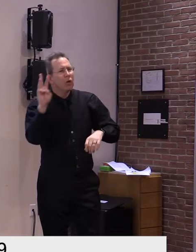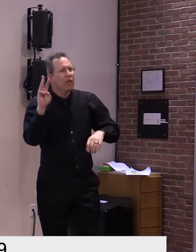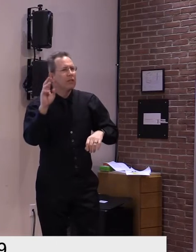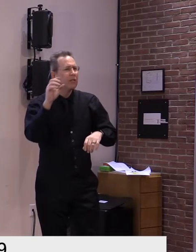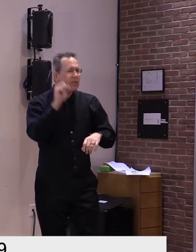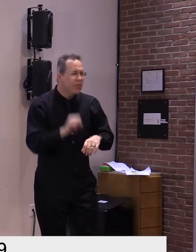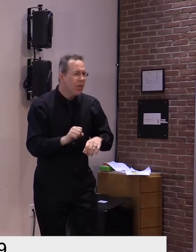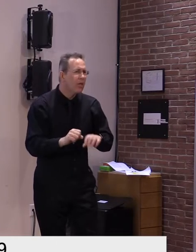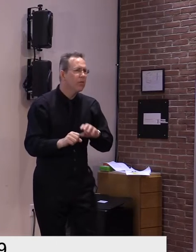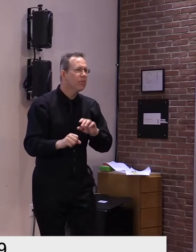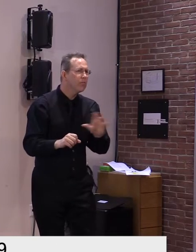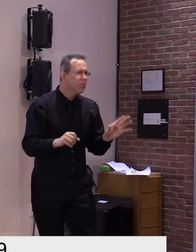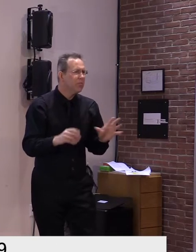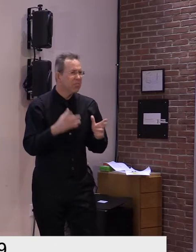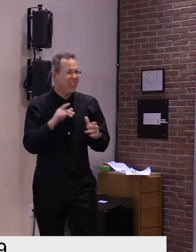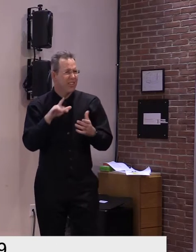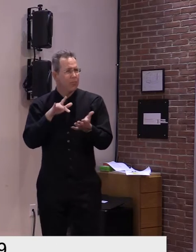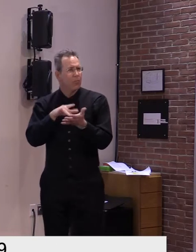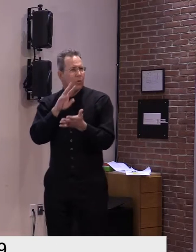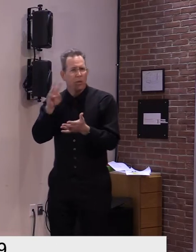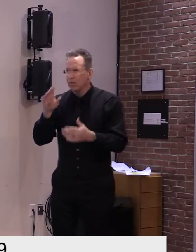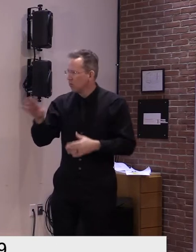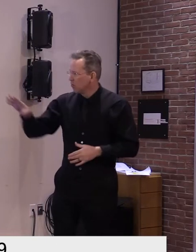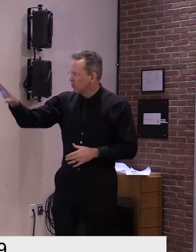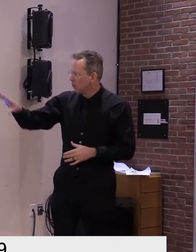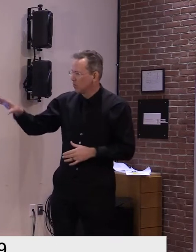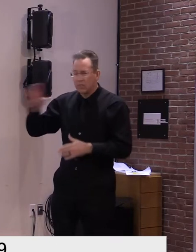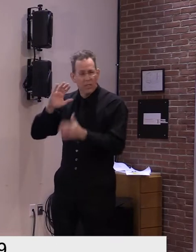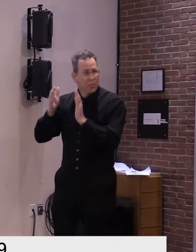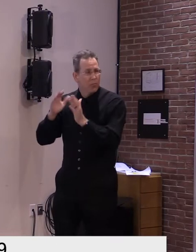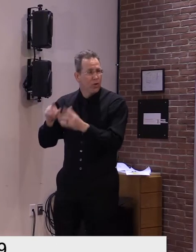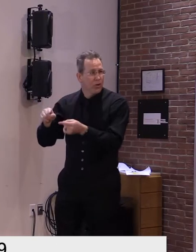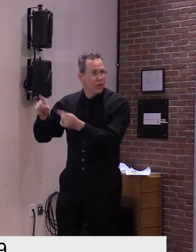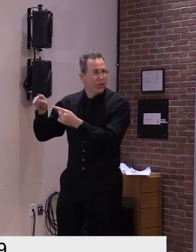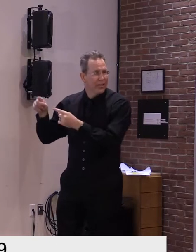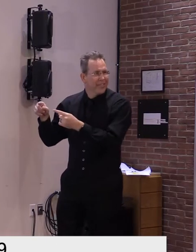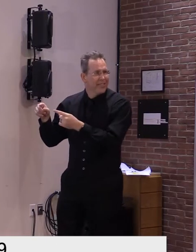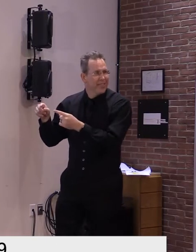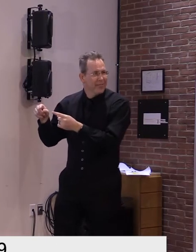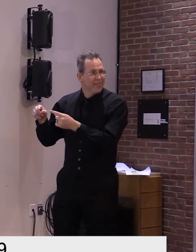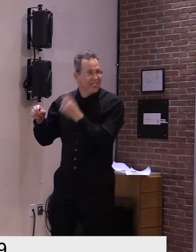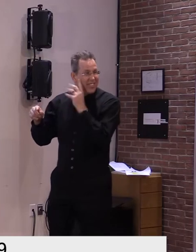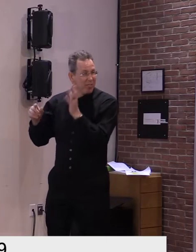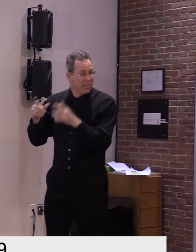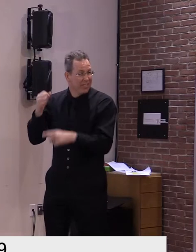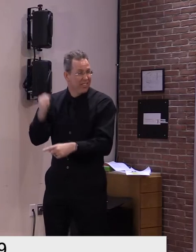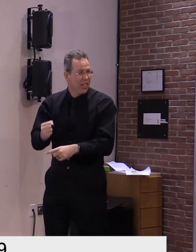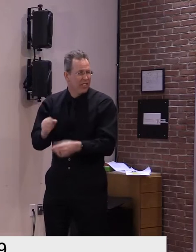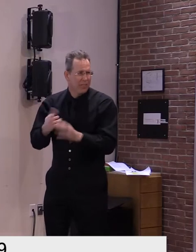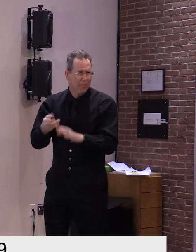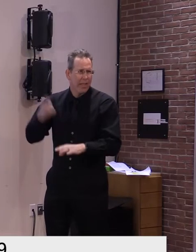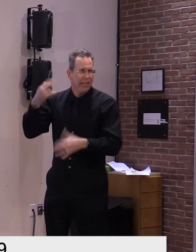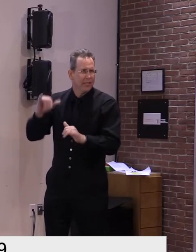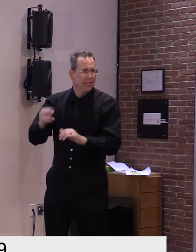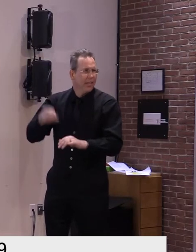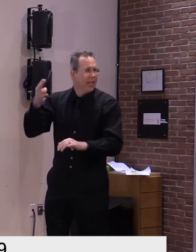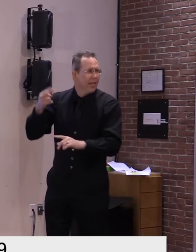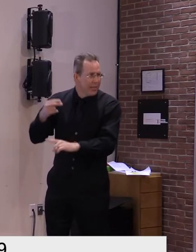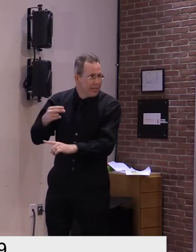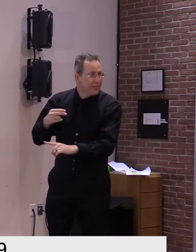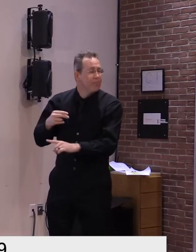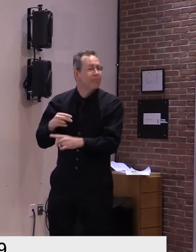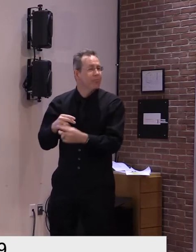counts over the past 2 weeks compared certainly to the South and to the West, and that we've also had basically flat growth during that period of